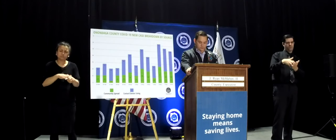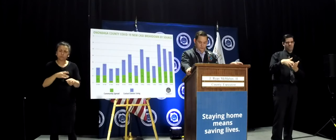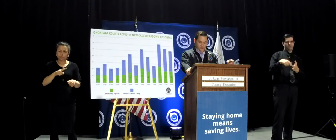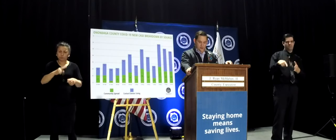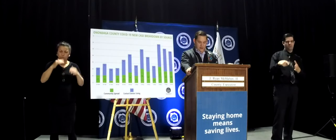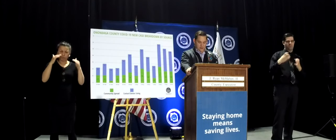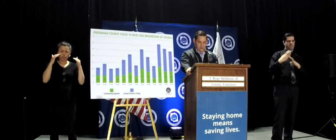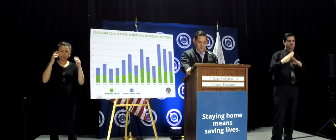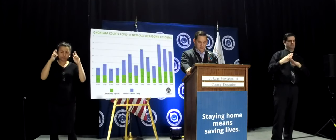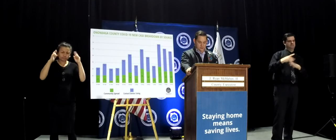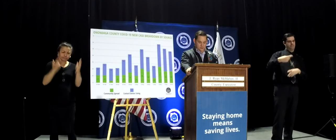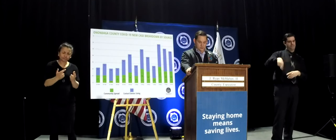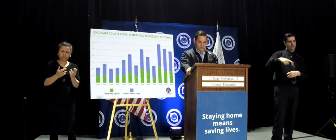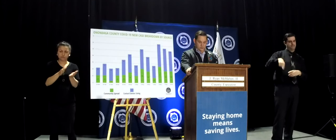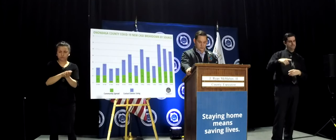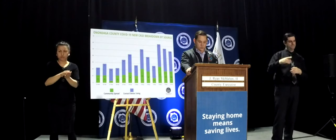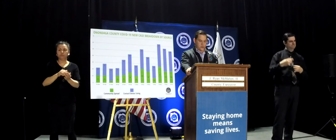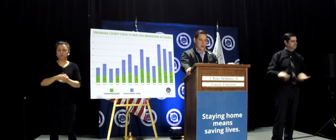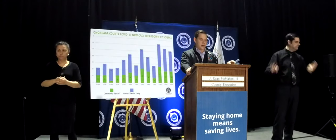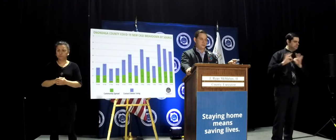hospitalizations, again,